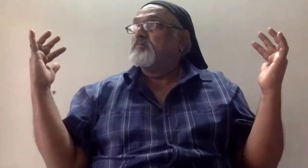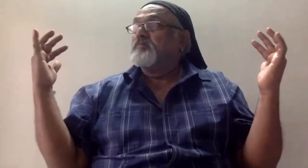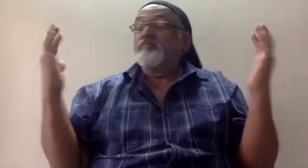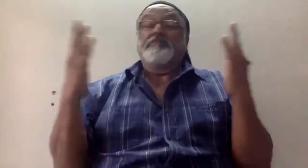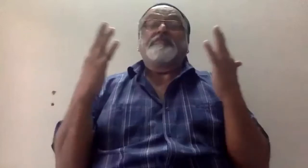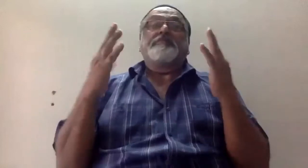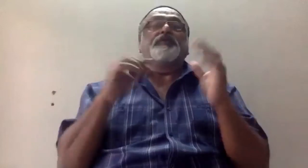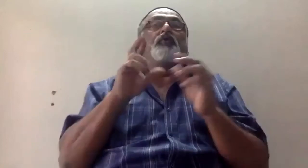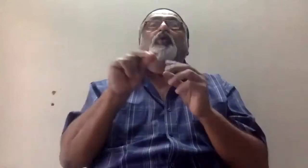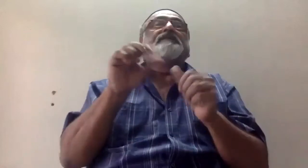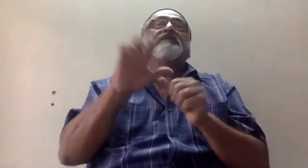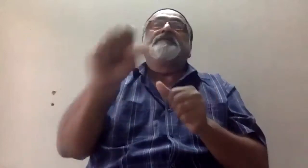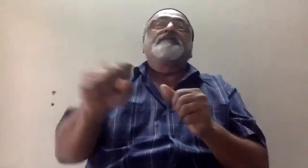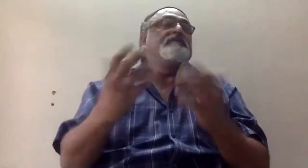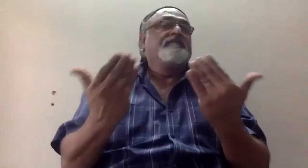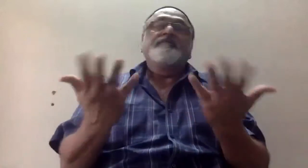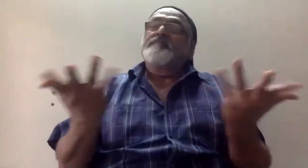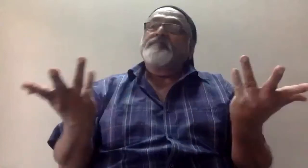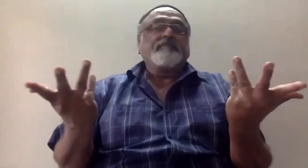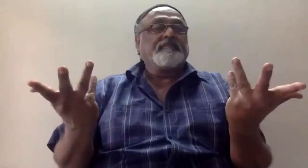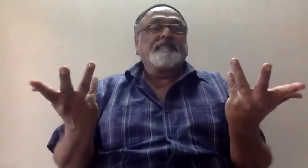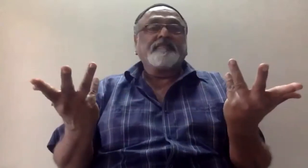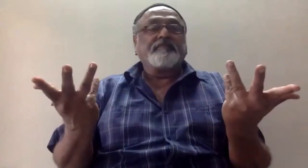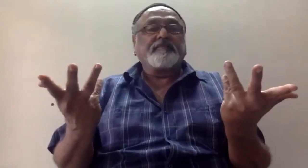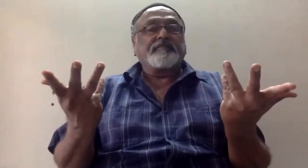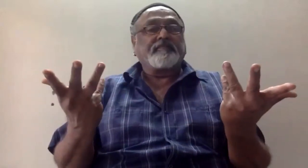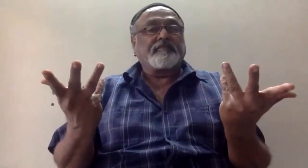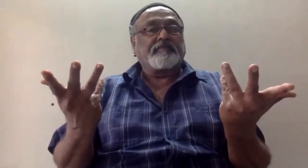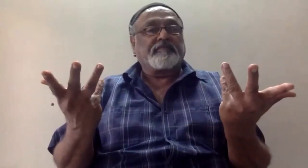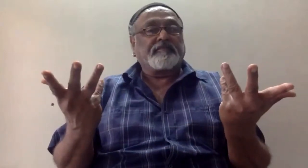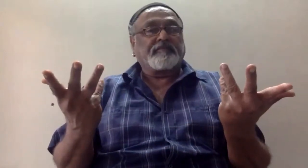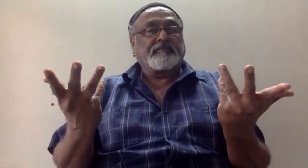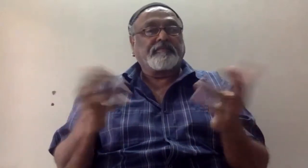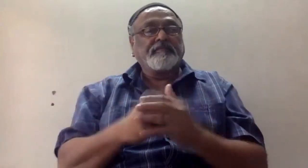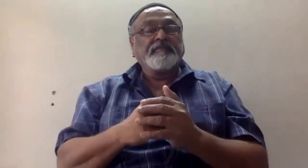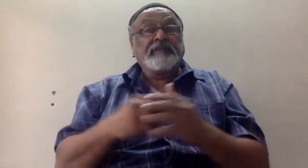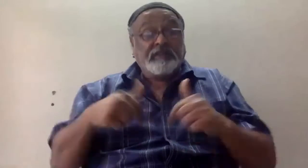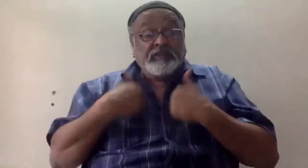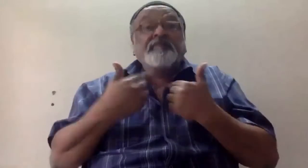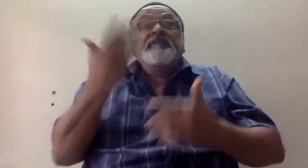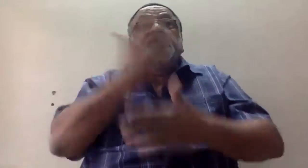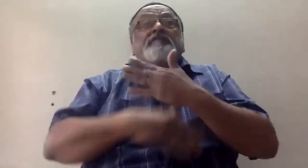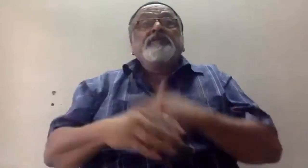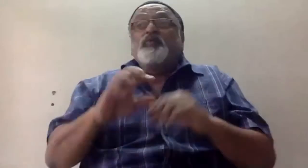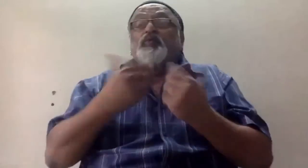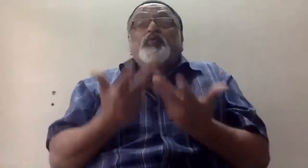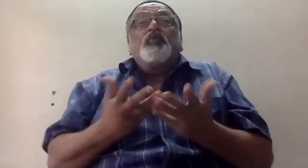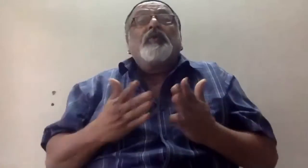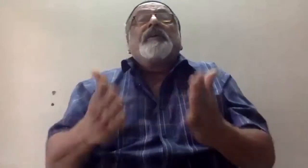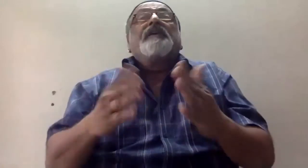inaccessible. I do not know the system. As a person with disability, I'm completely unaware of what are the various processes, what